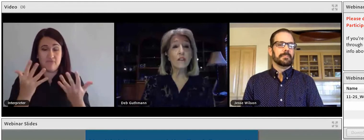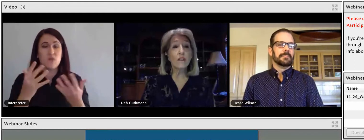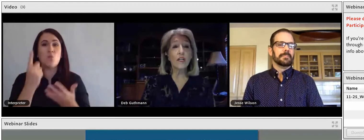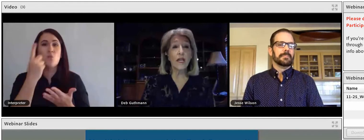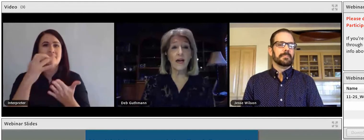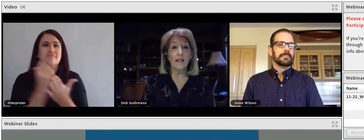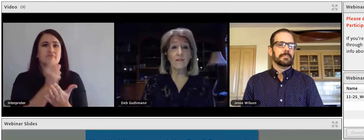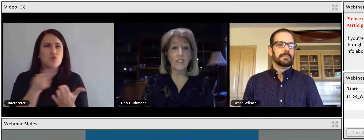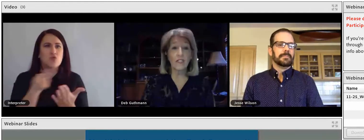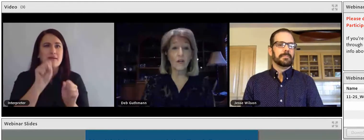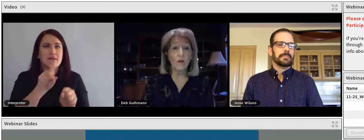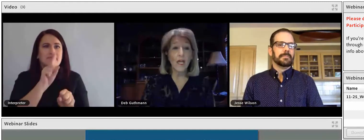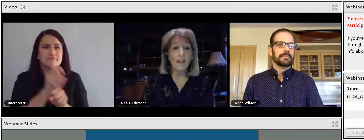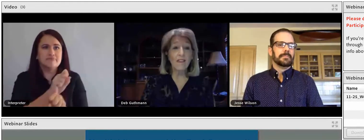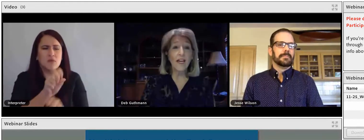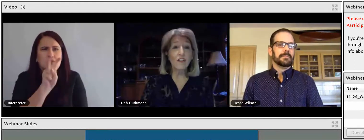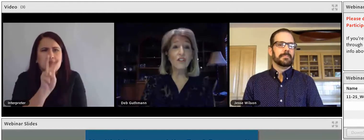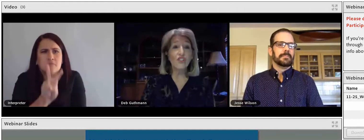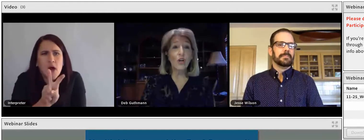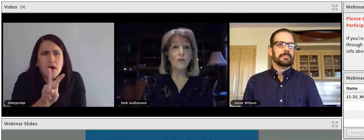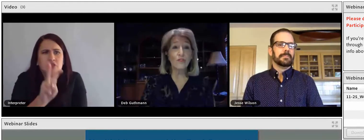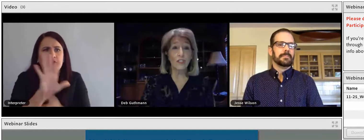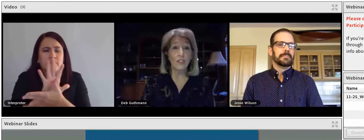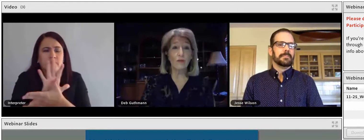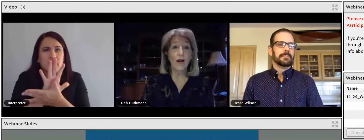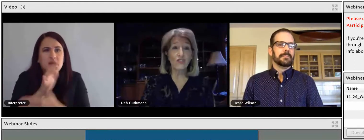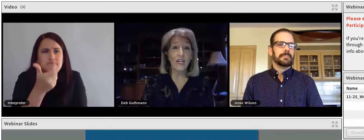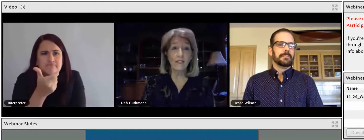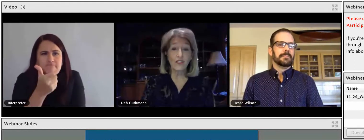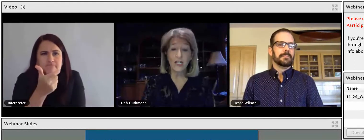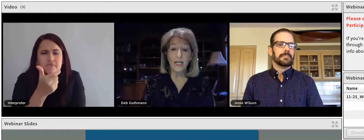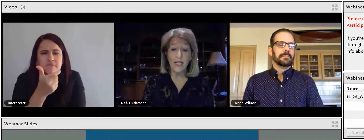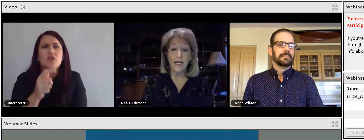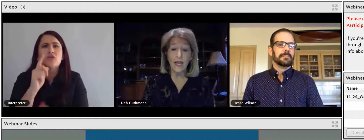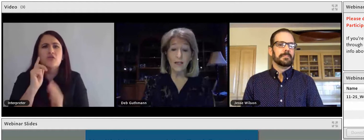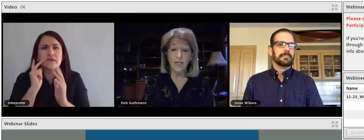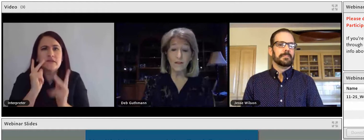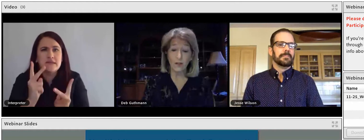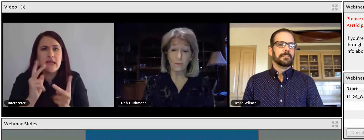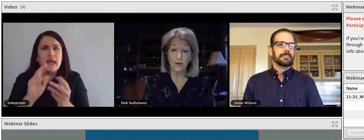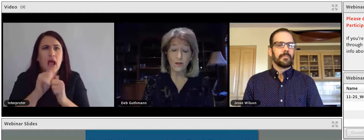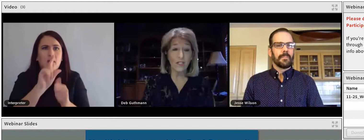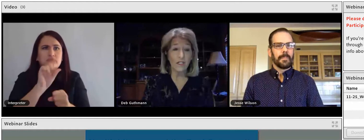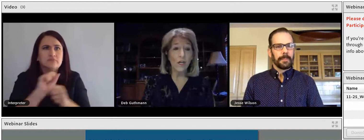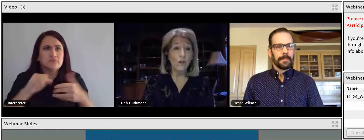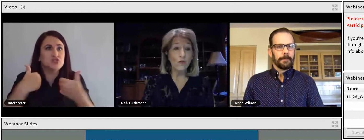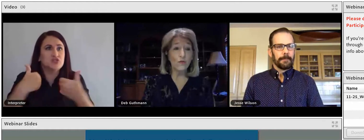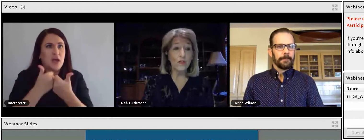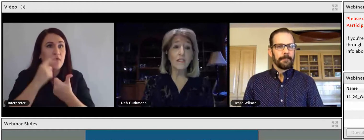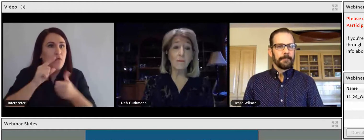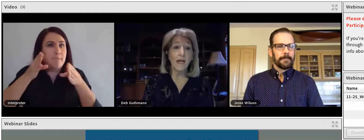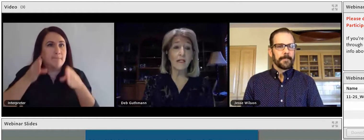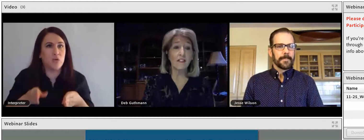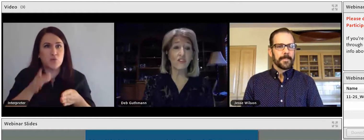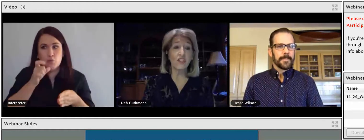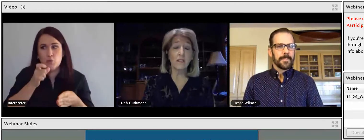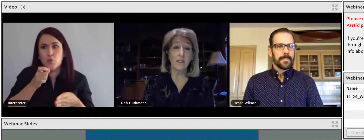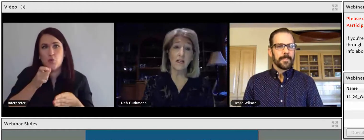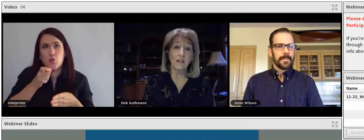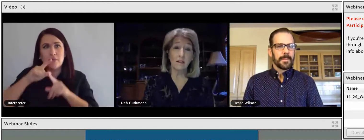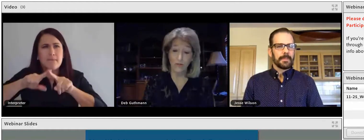to really look at a video that shows to you how challenging it can be for a person who's really